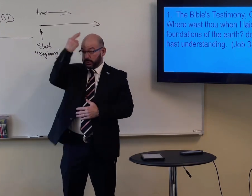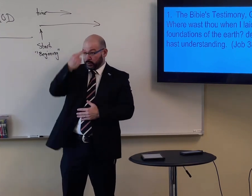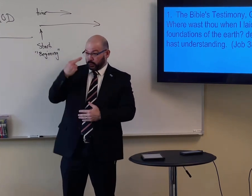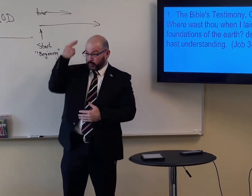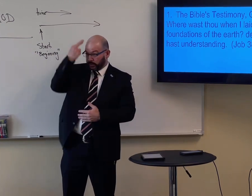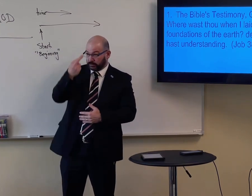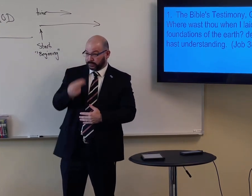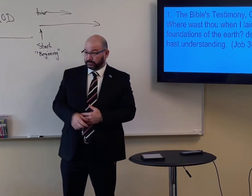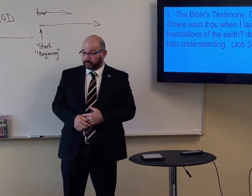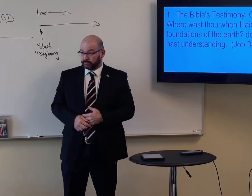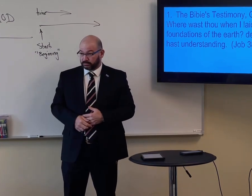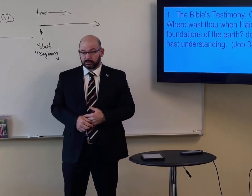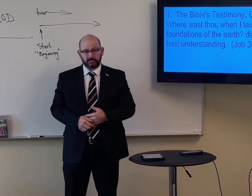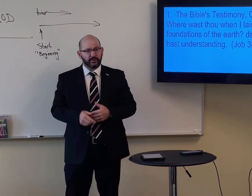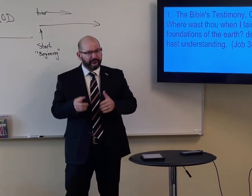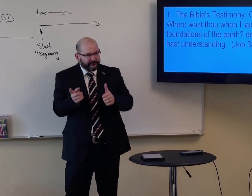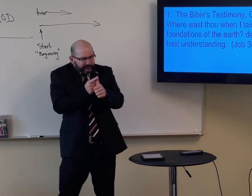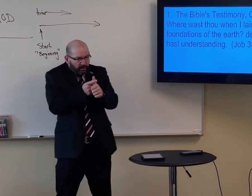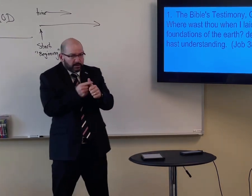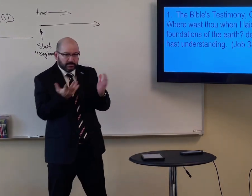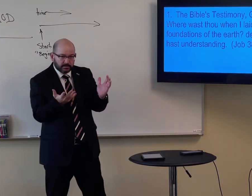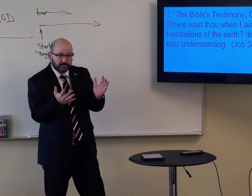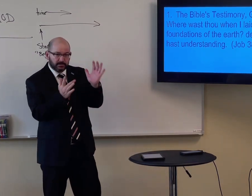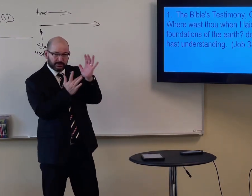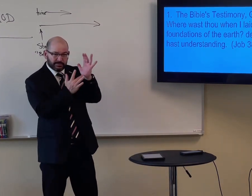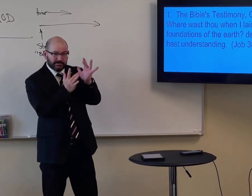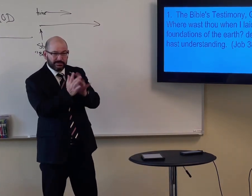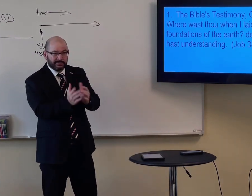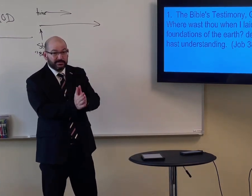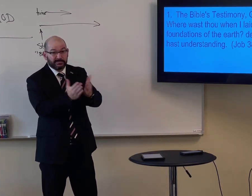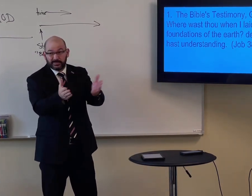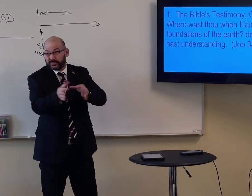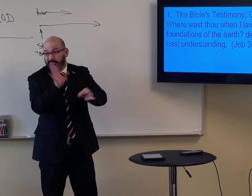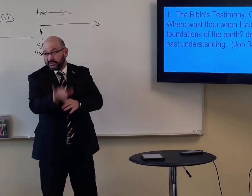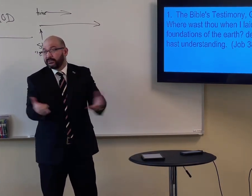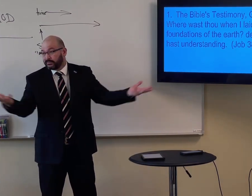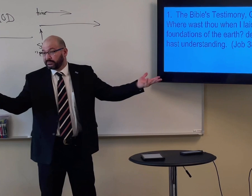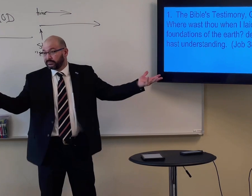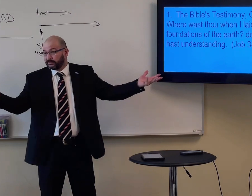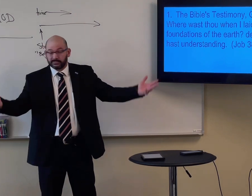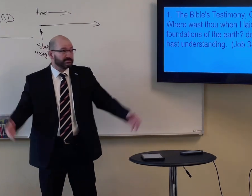Many reasons, yes. First, the Bible explains it.